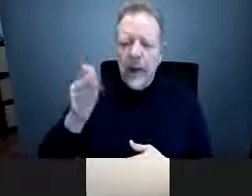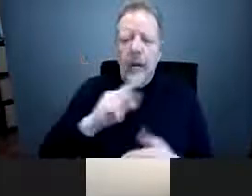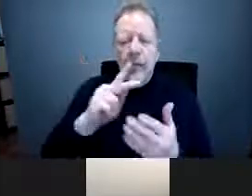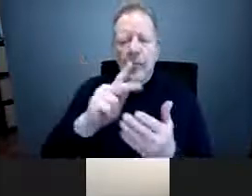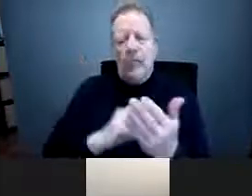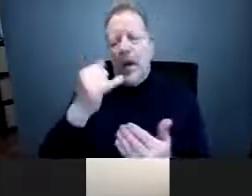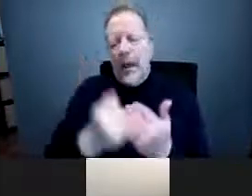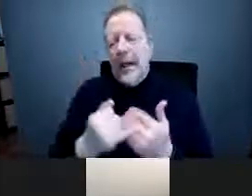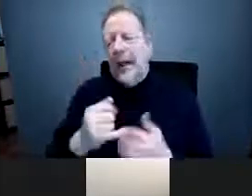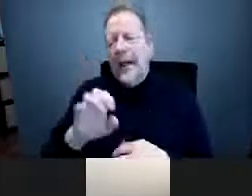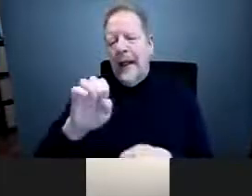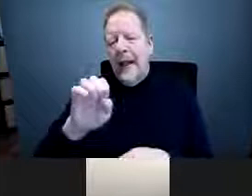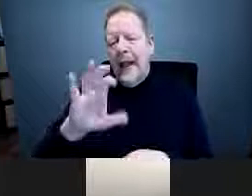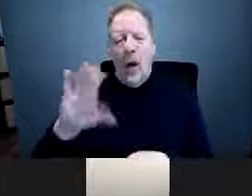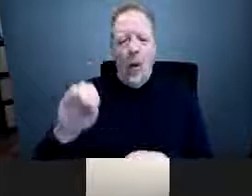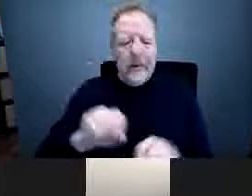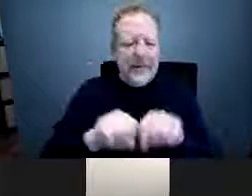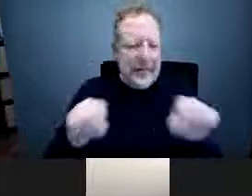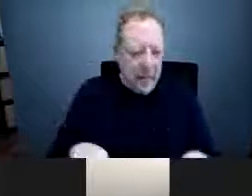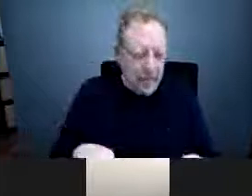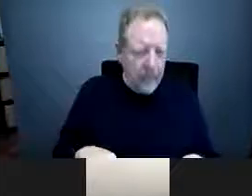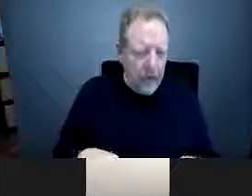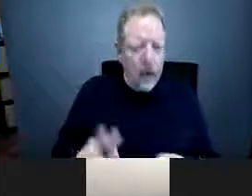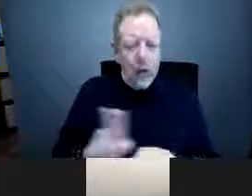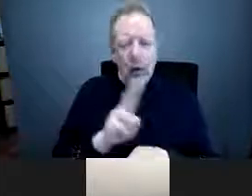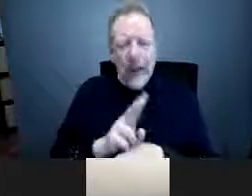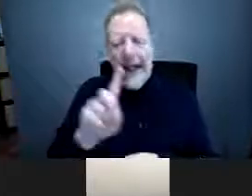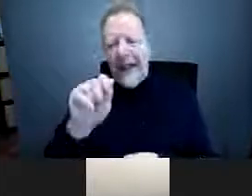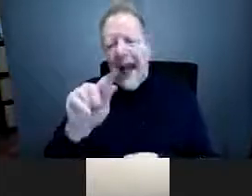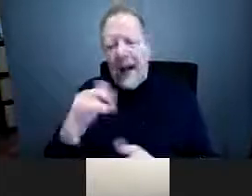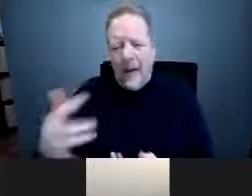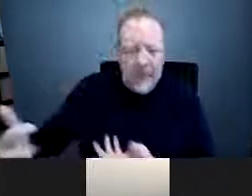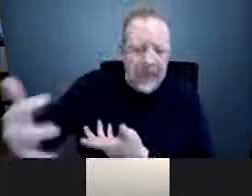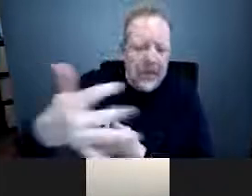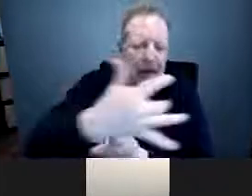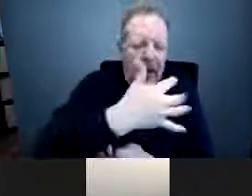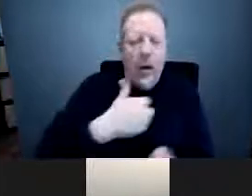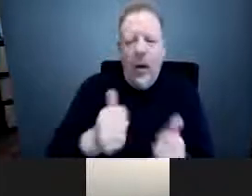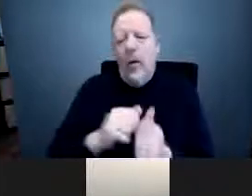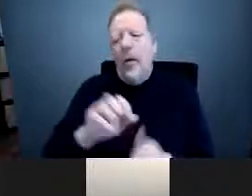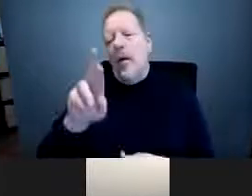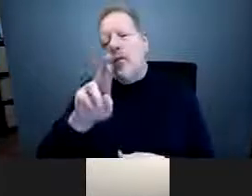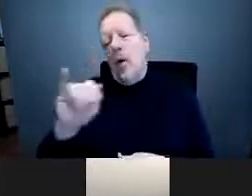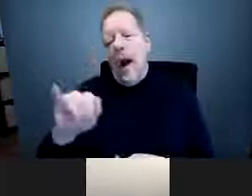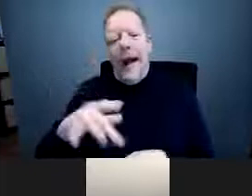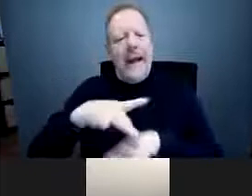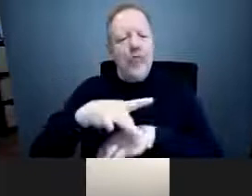ecosystem around using data with Rhode Island demographic and how it can be